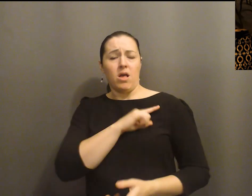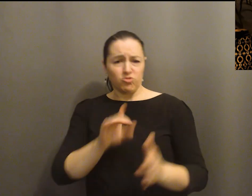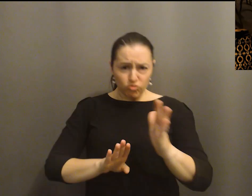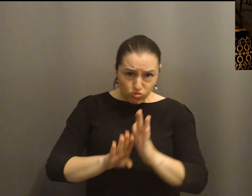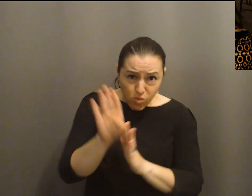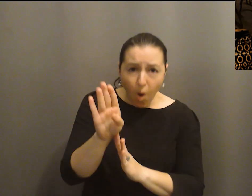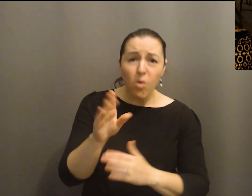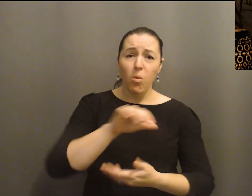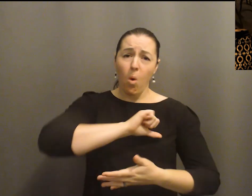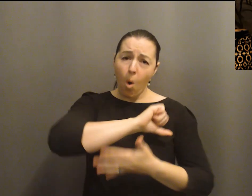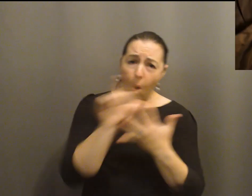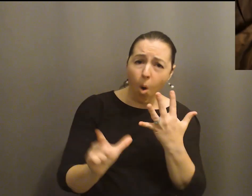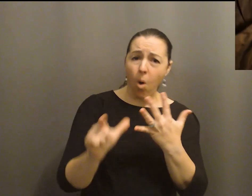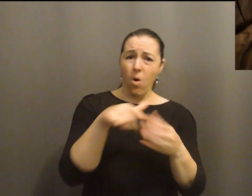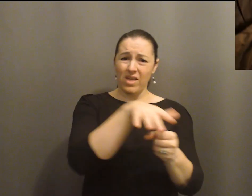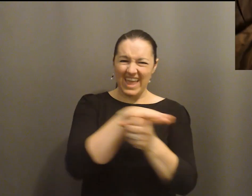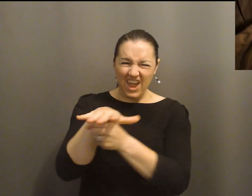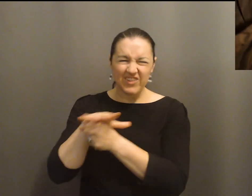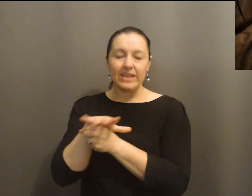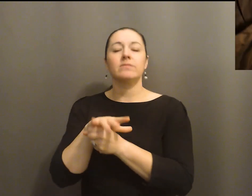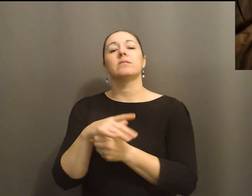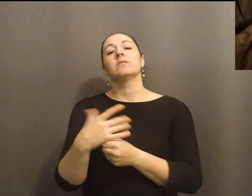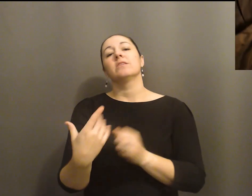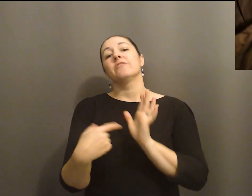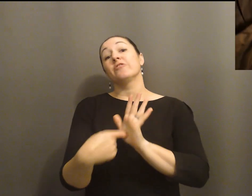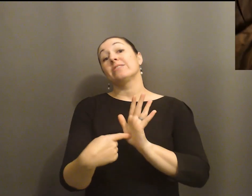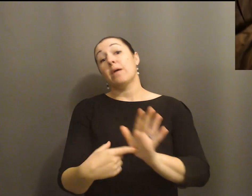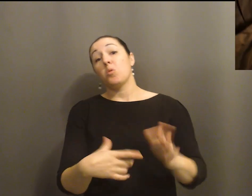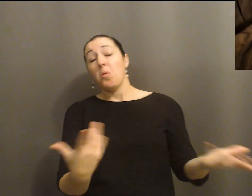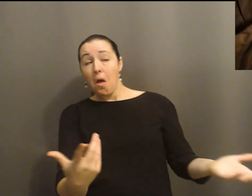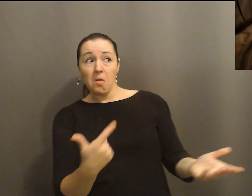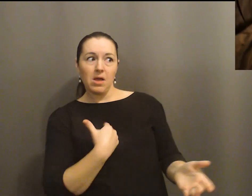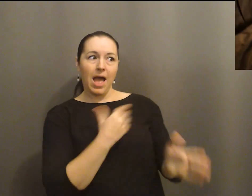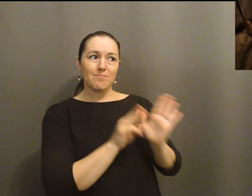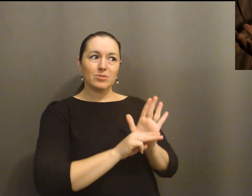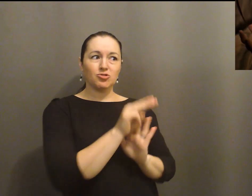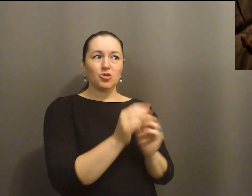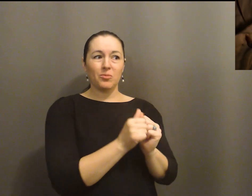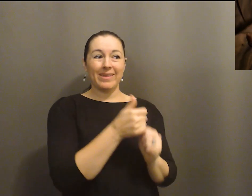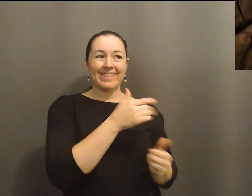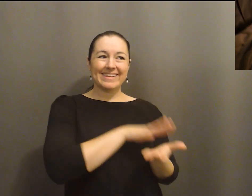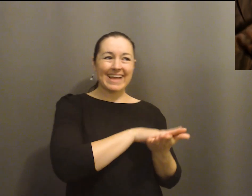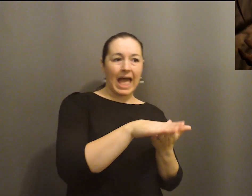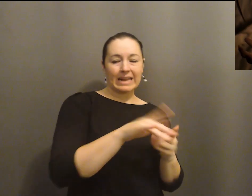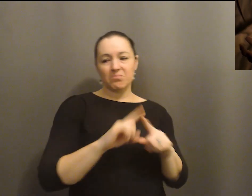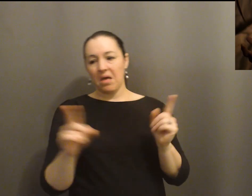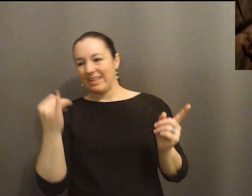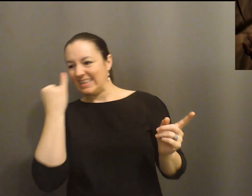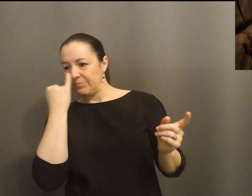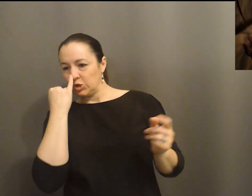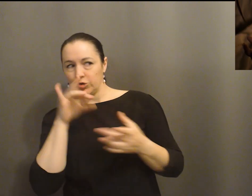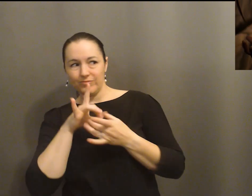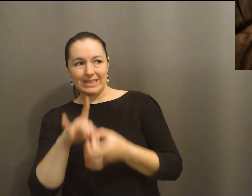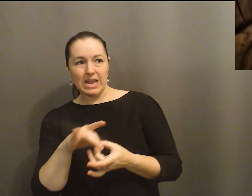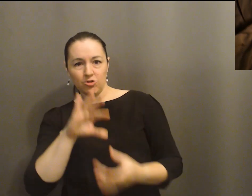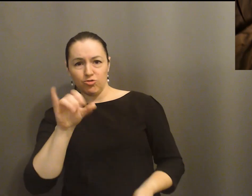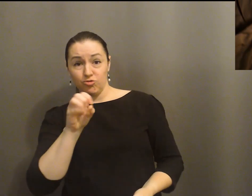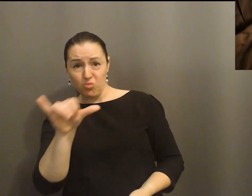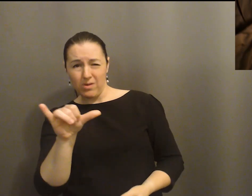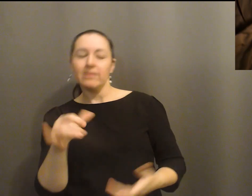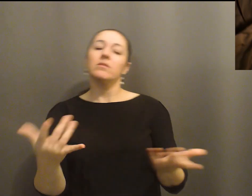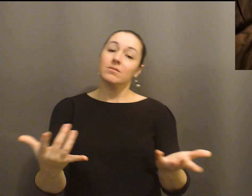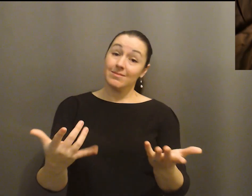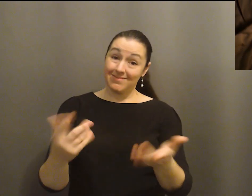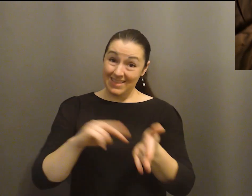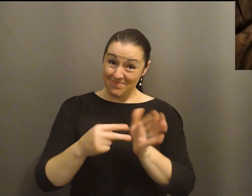fruit Of the spirit It's like saying I'm really mature At being kind But I'm really immature At joy Well then we're